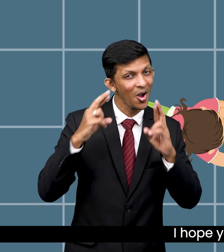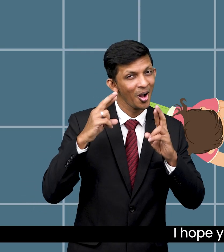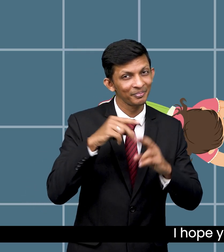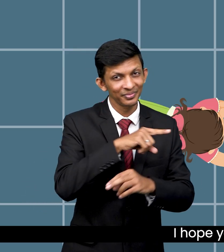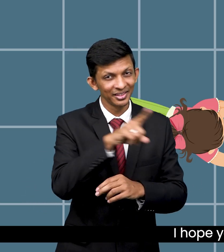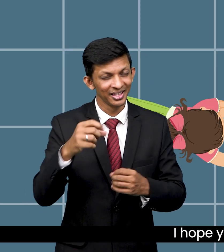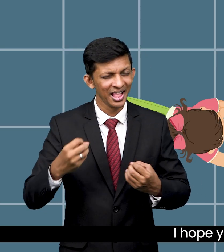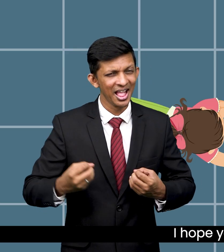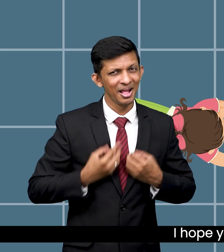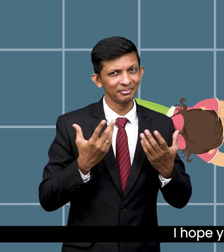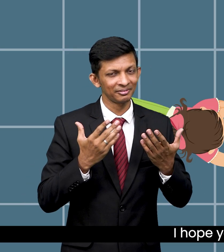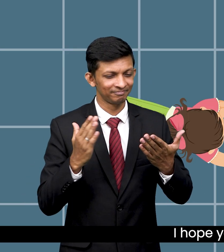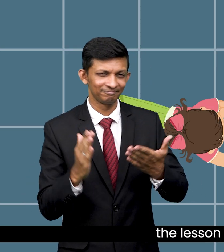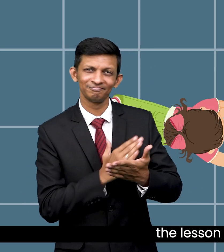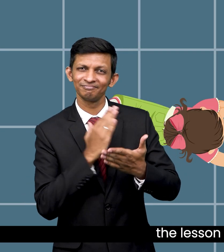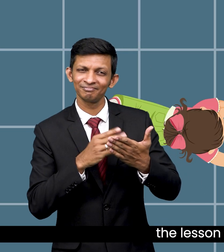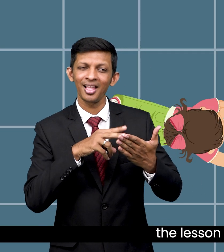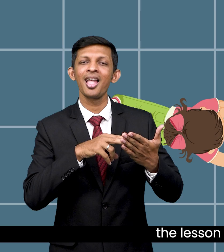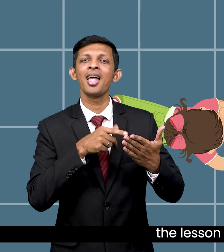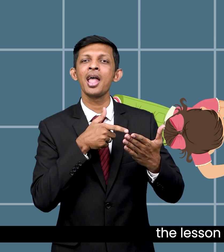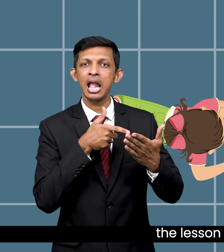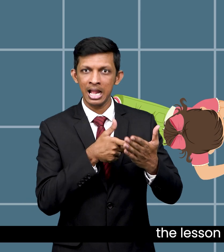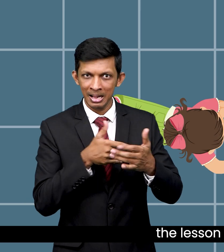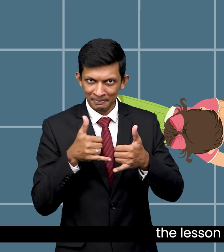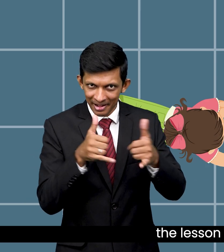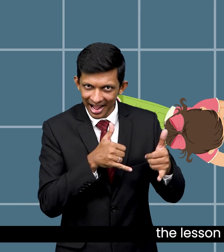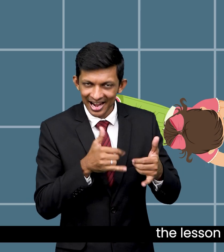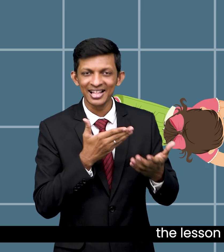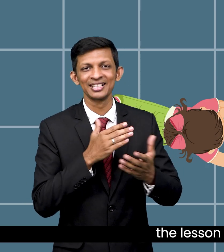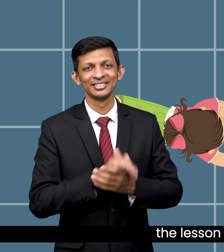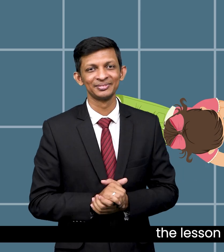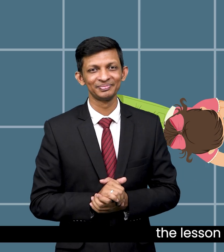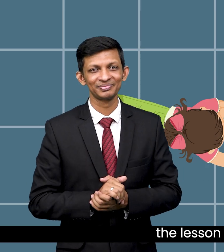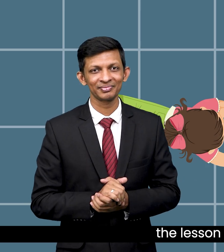I hope you all enjoyed the lesson about games.